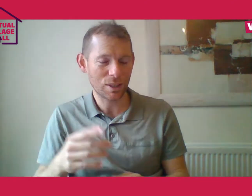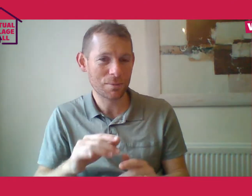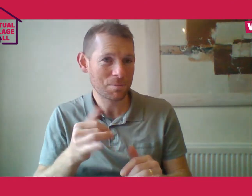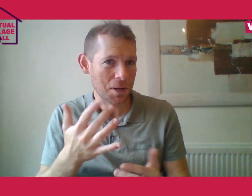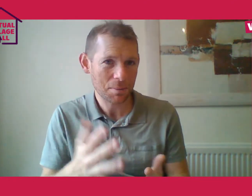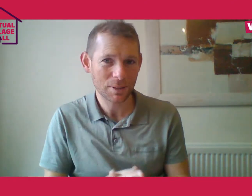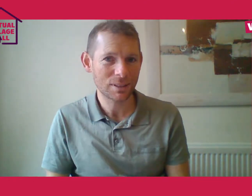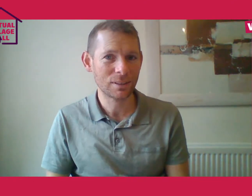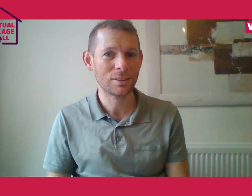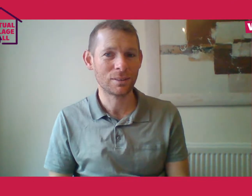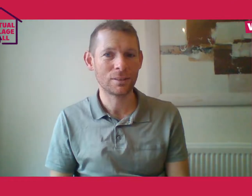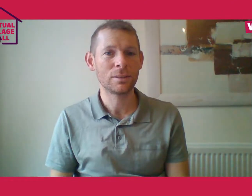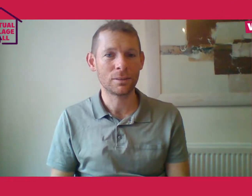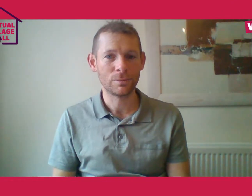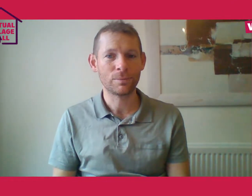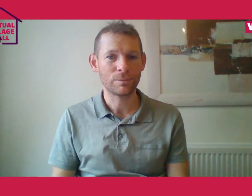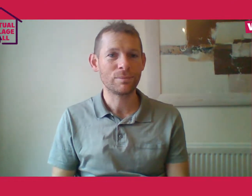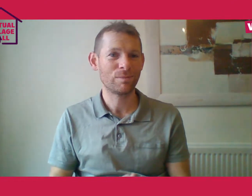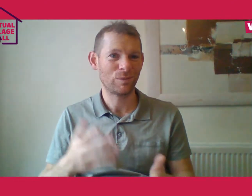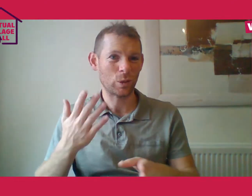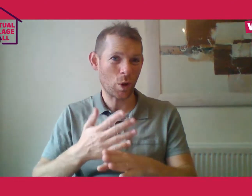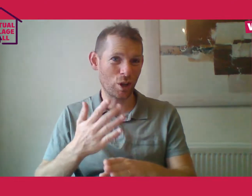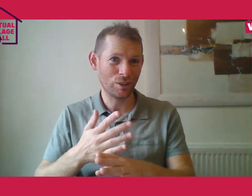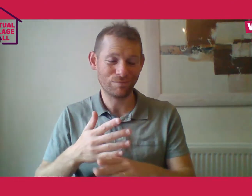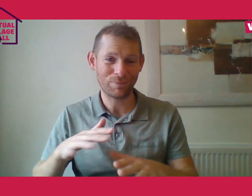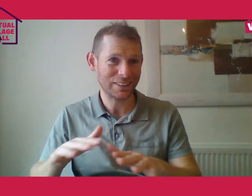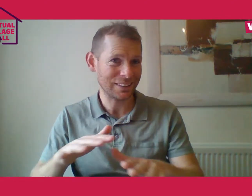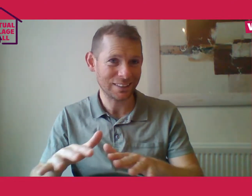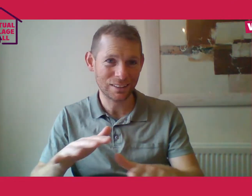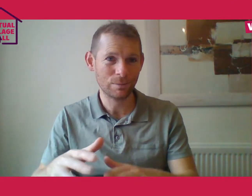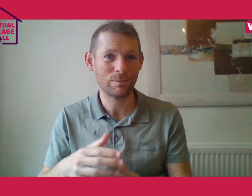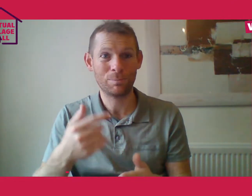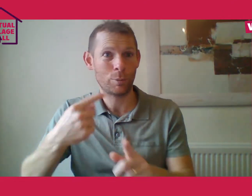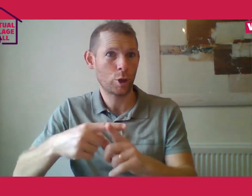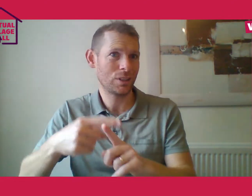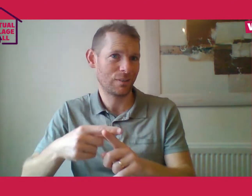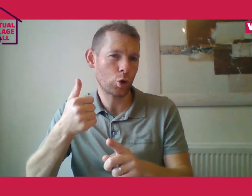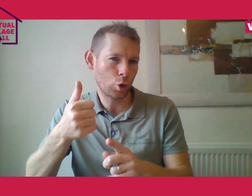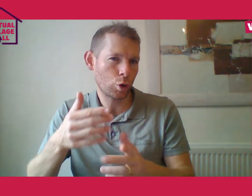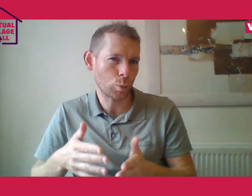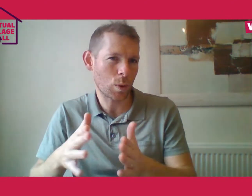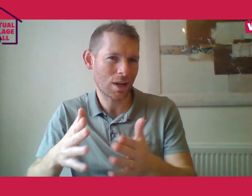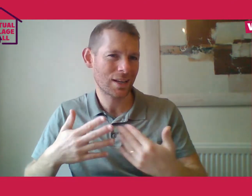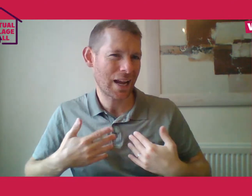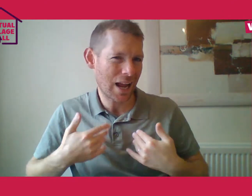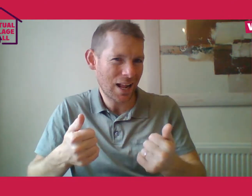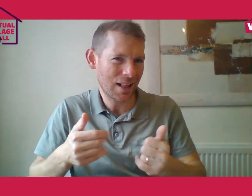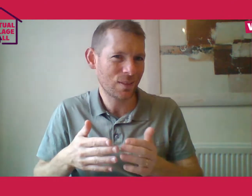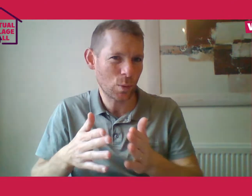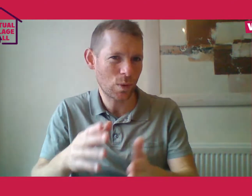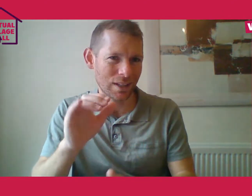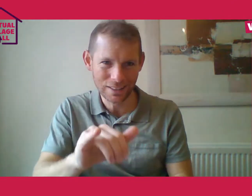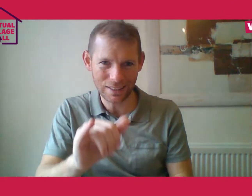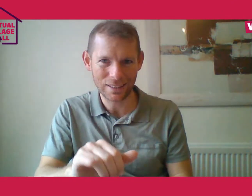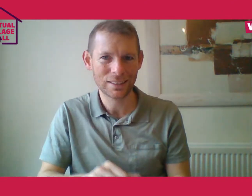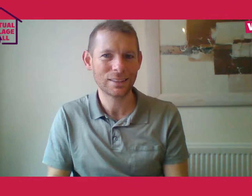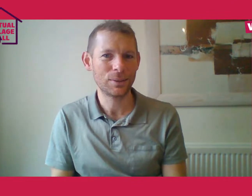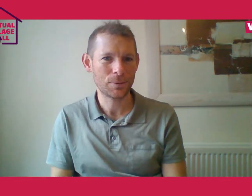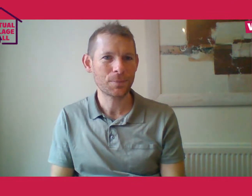you get, the more time just goes really fast. And also when you're busy. But obviously it's very good to